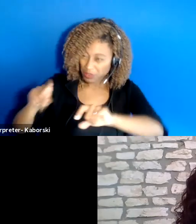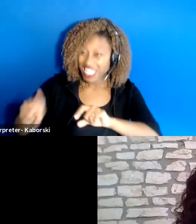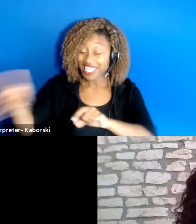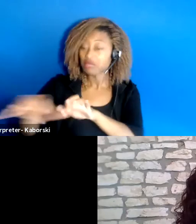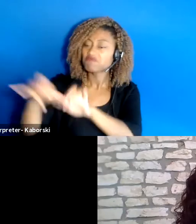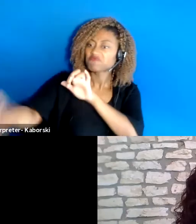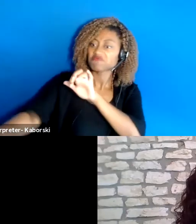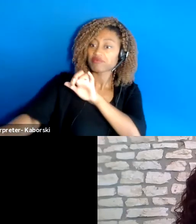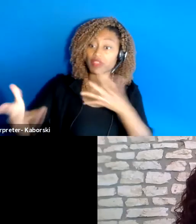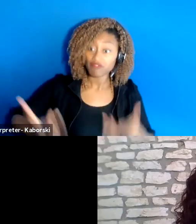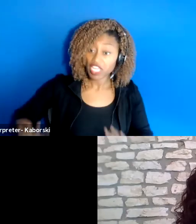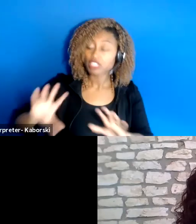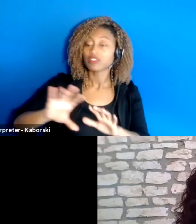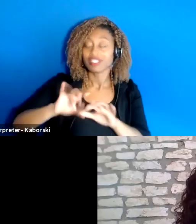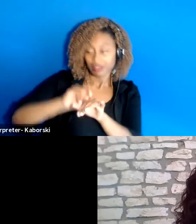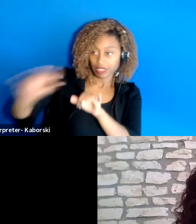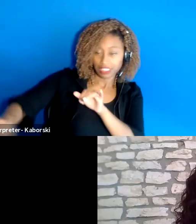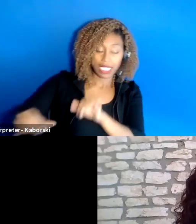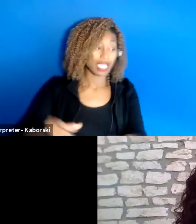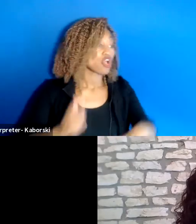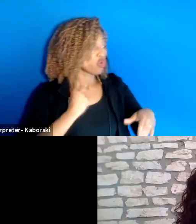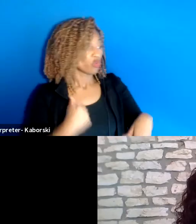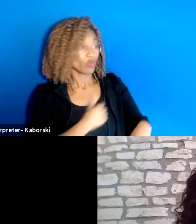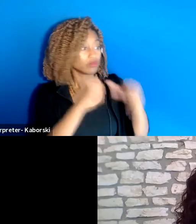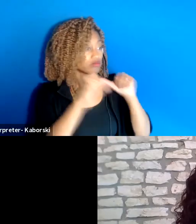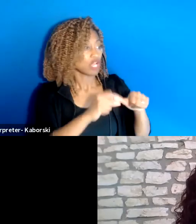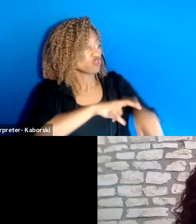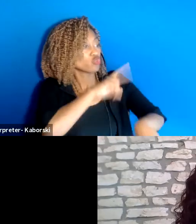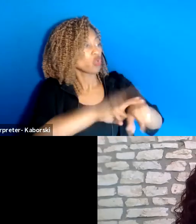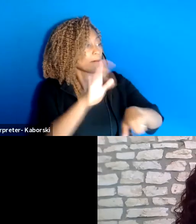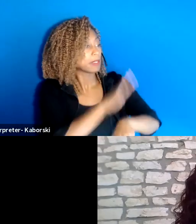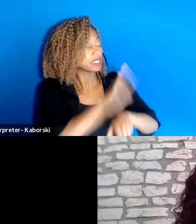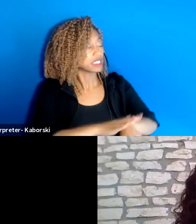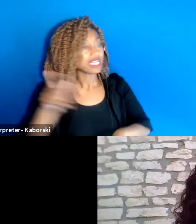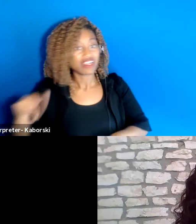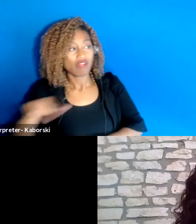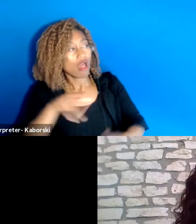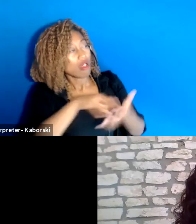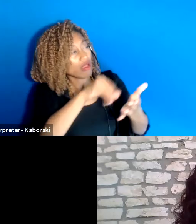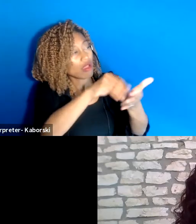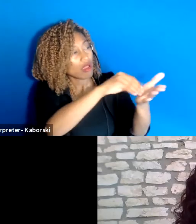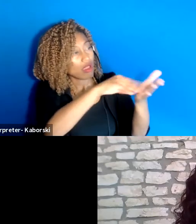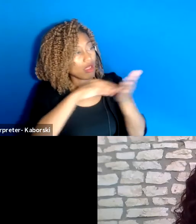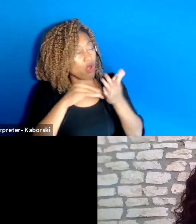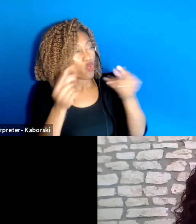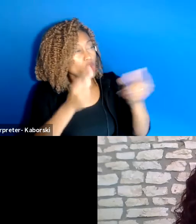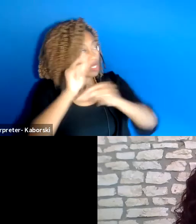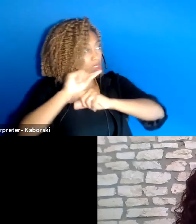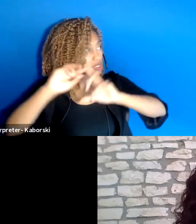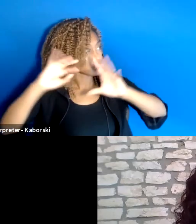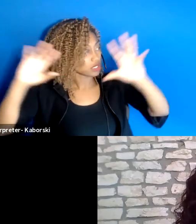stay and they listen to what we're doing and they hear more about what the silk and the sills are doing. And it really starts bringing up